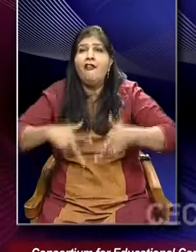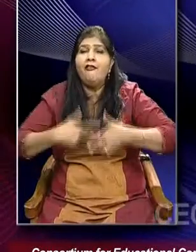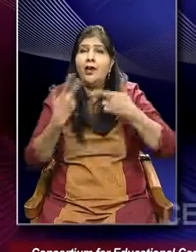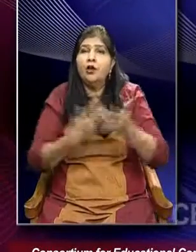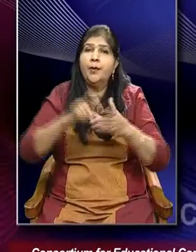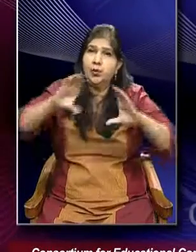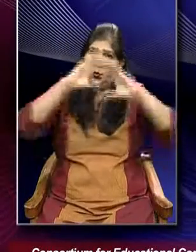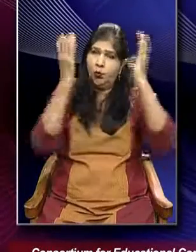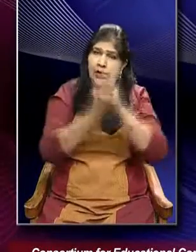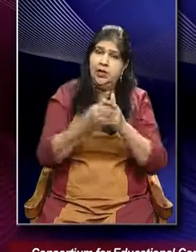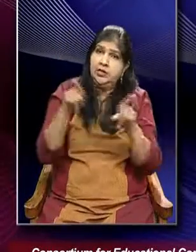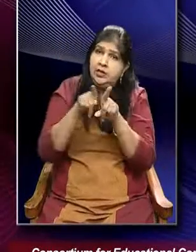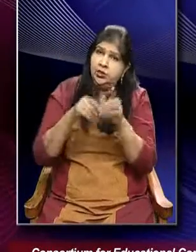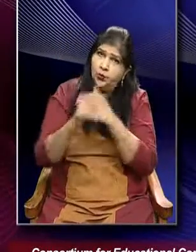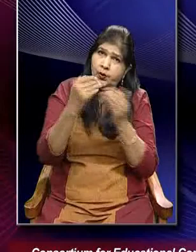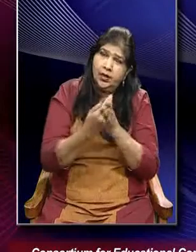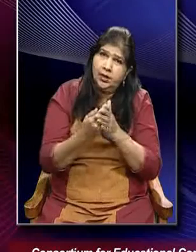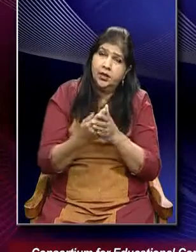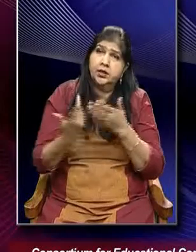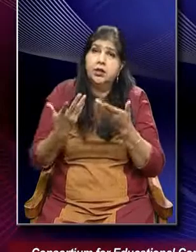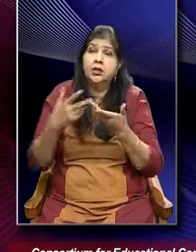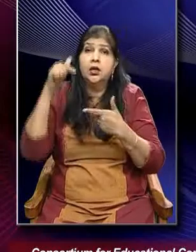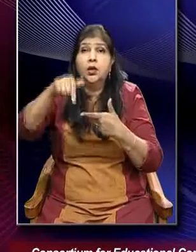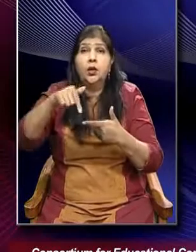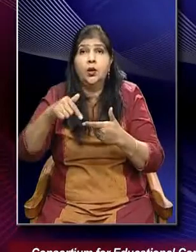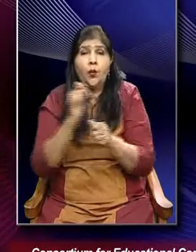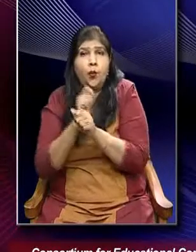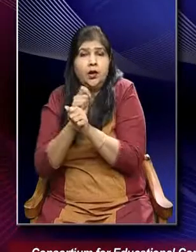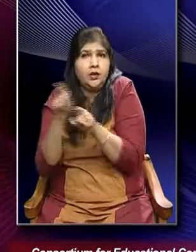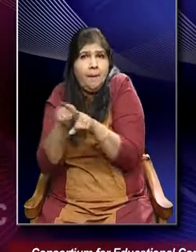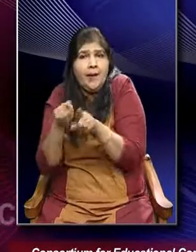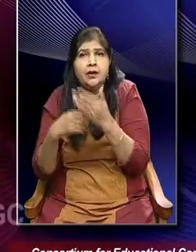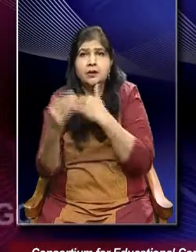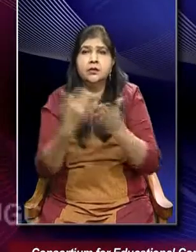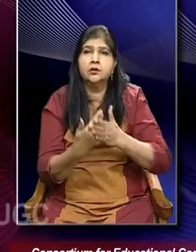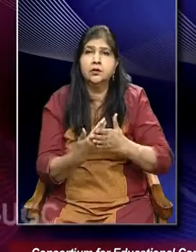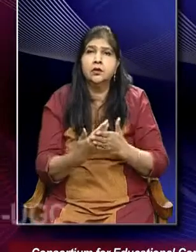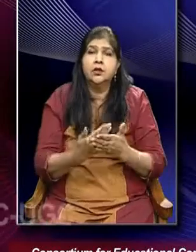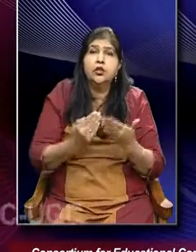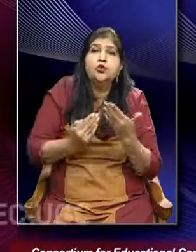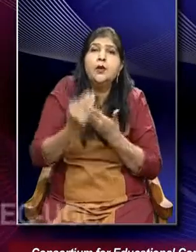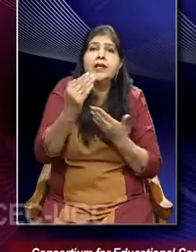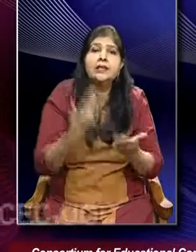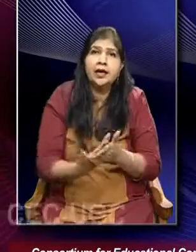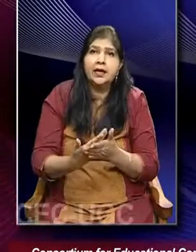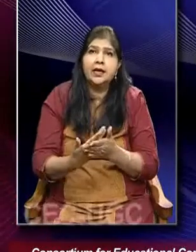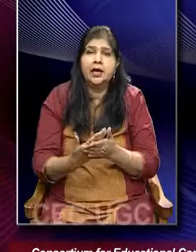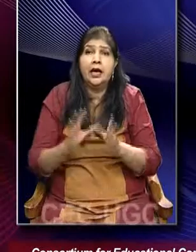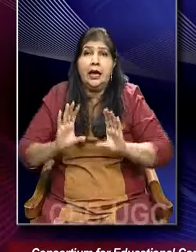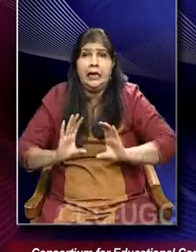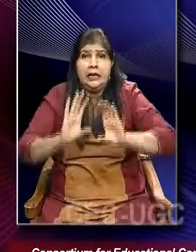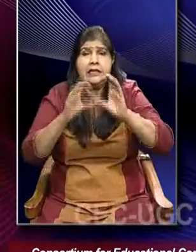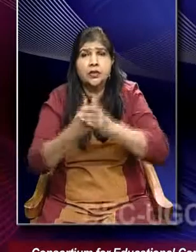world in such a way which has worked in a manner to extend and